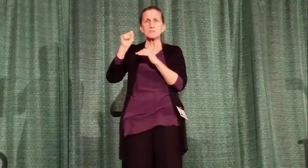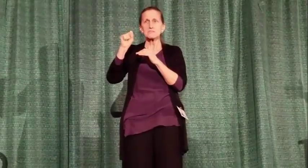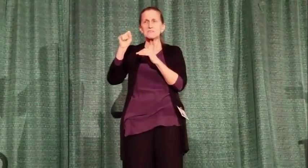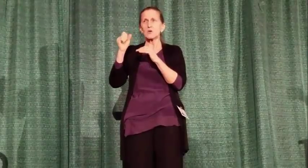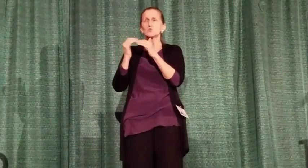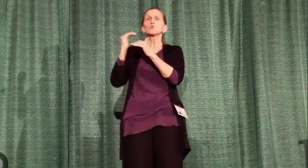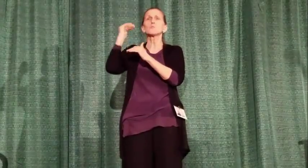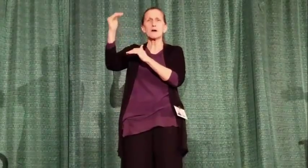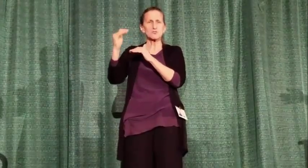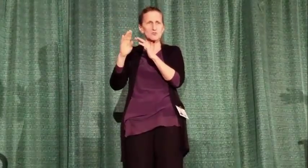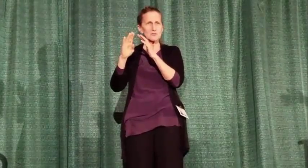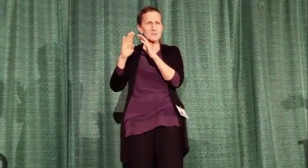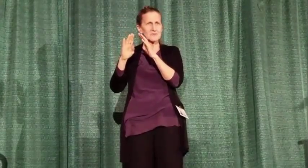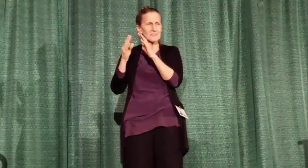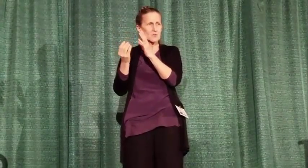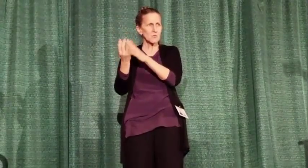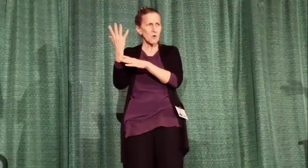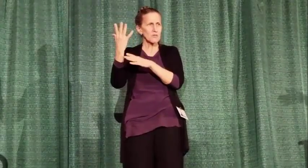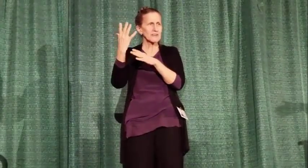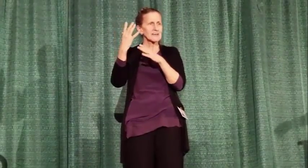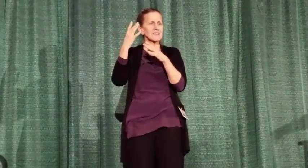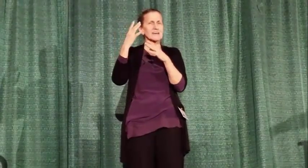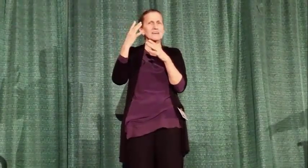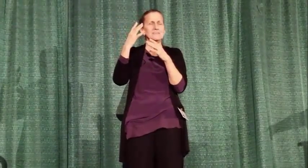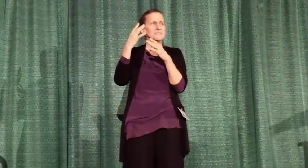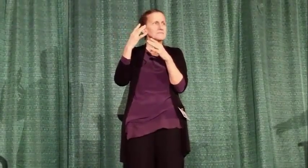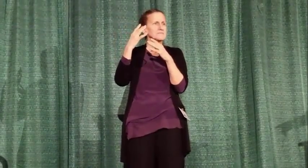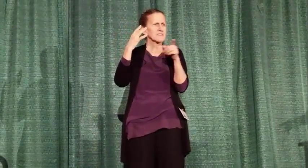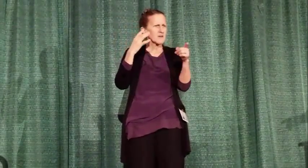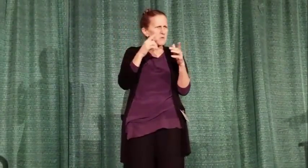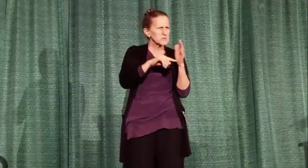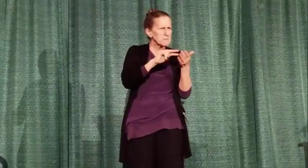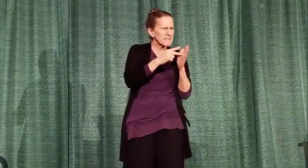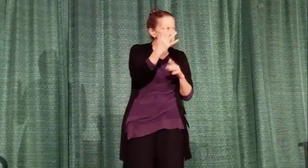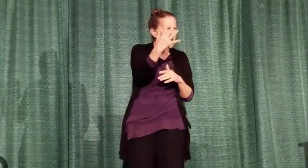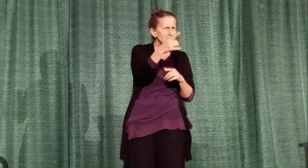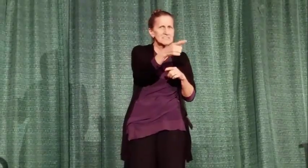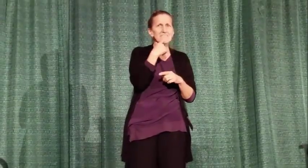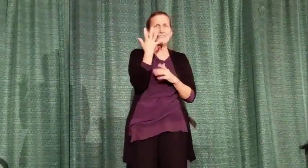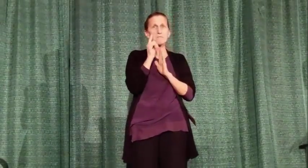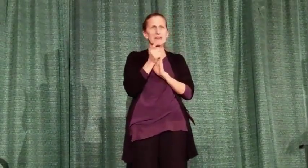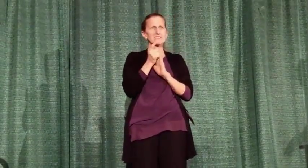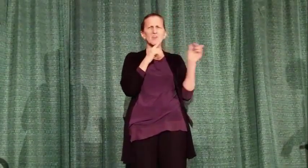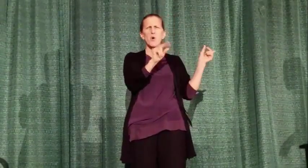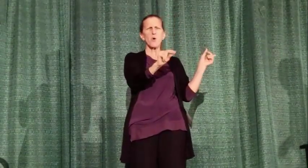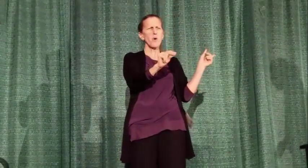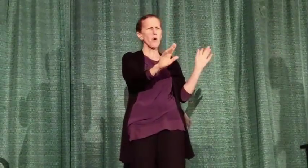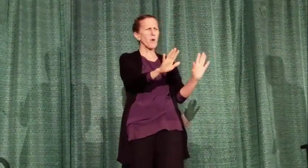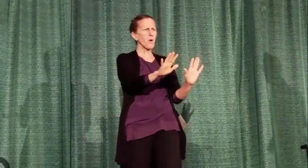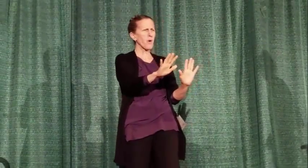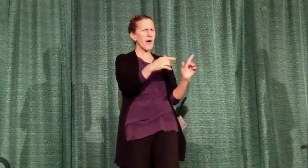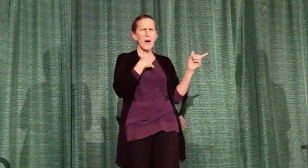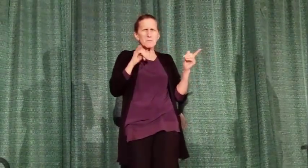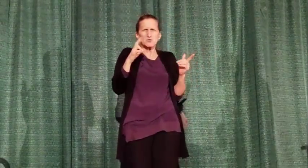too much growth, that promote cancerous growth and excessive cellular replication. What does that 5 mean? 5 minutes. No. I'm